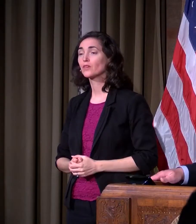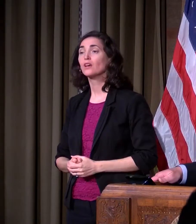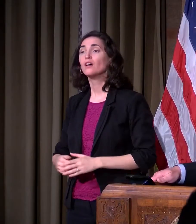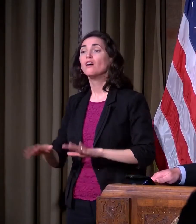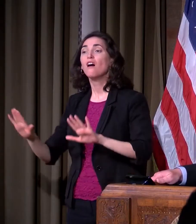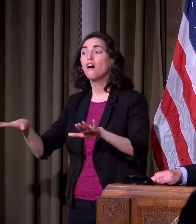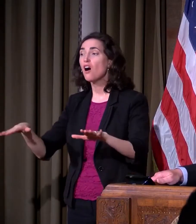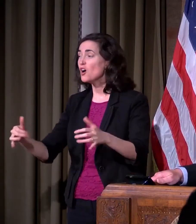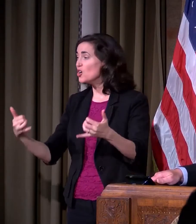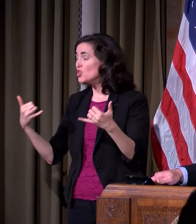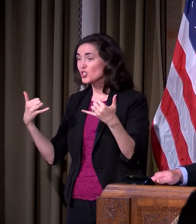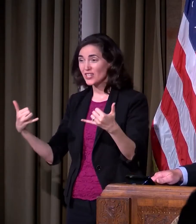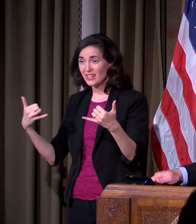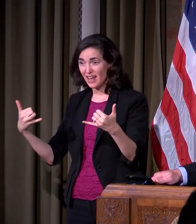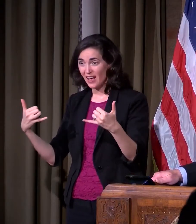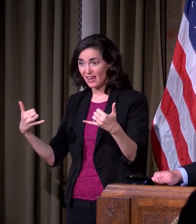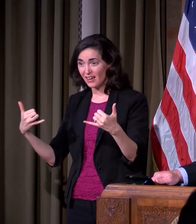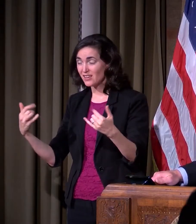today,